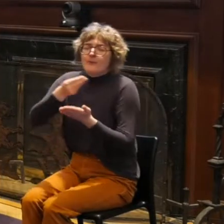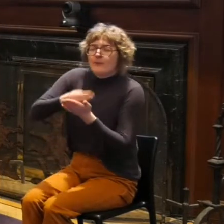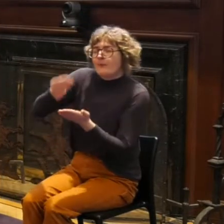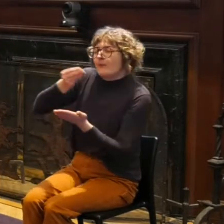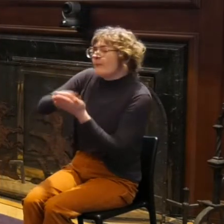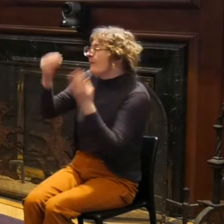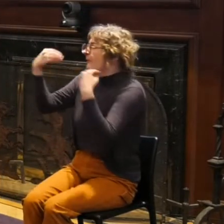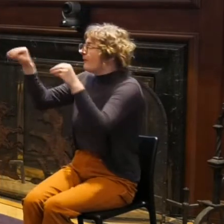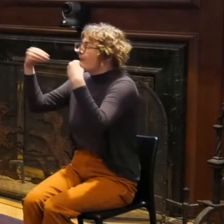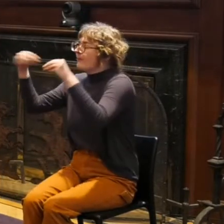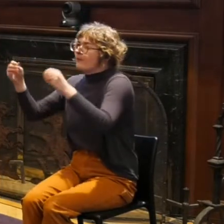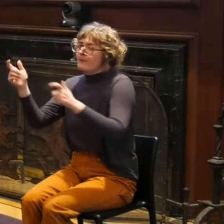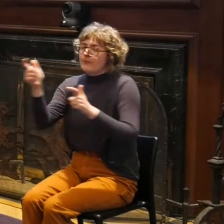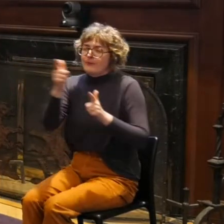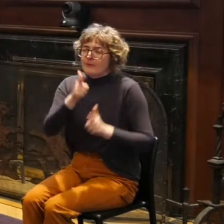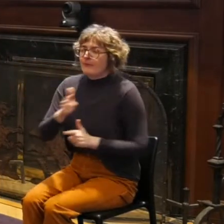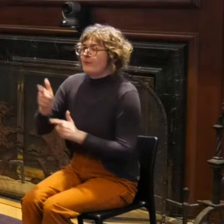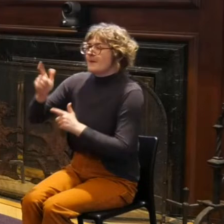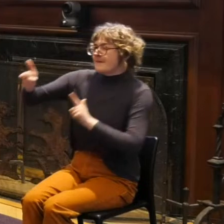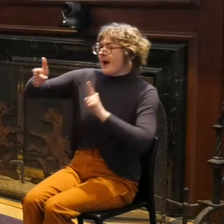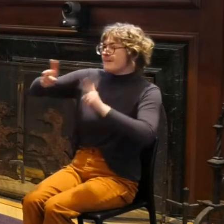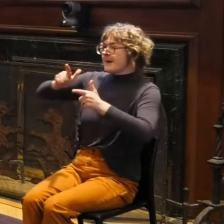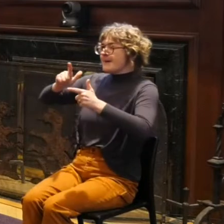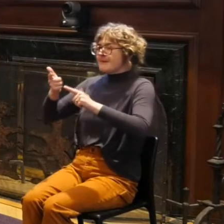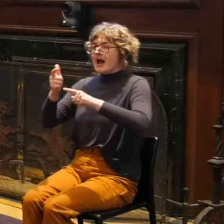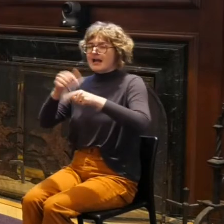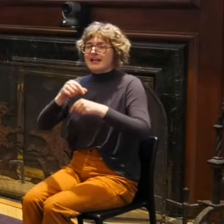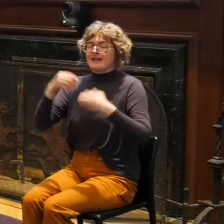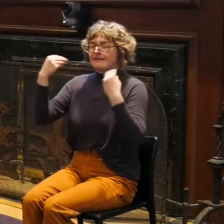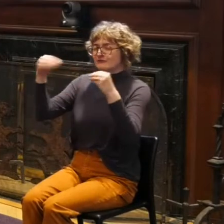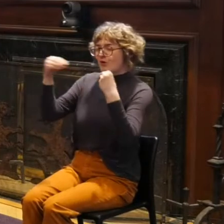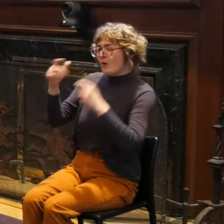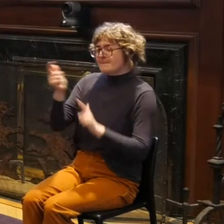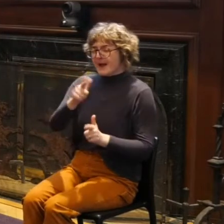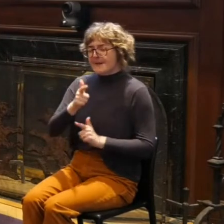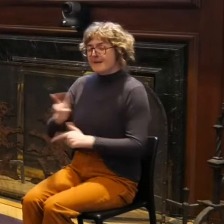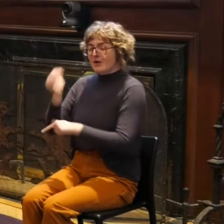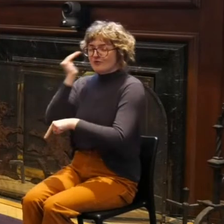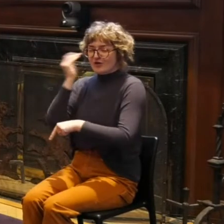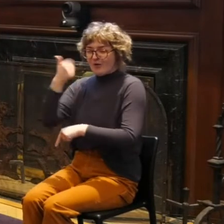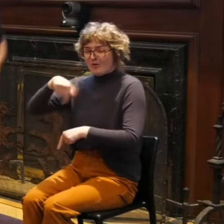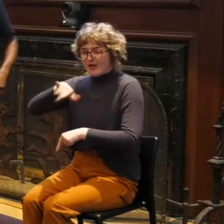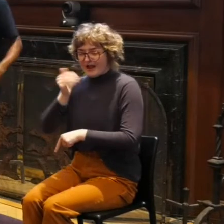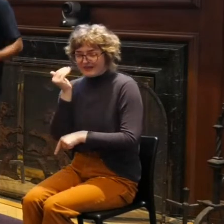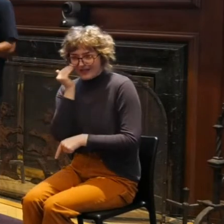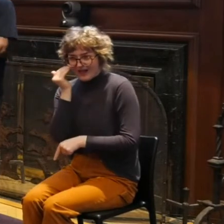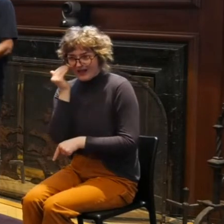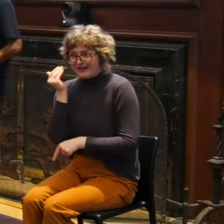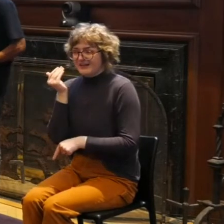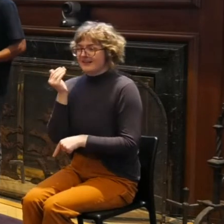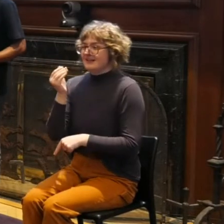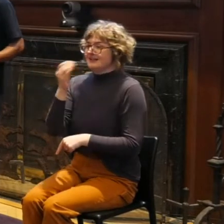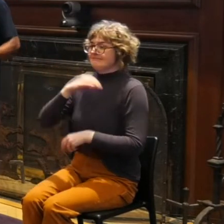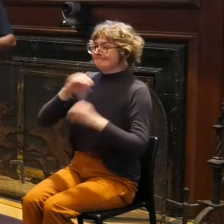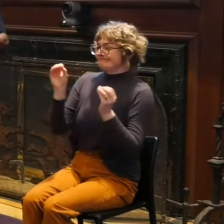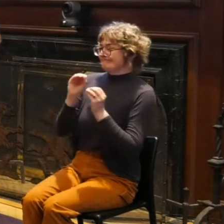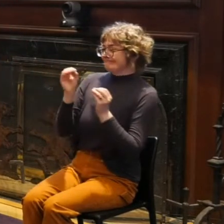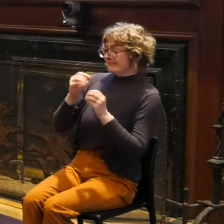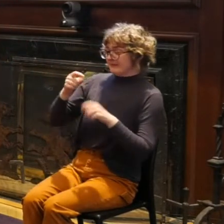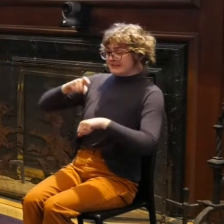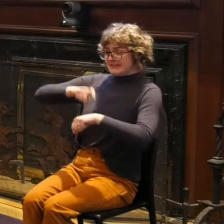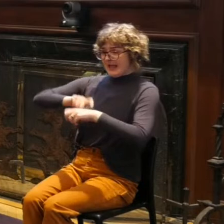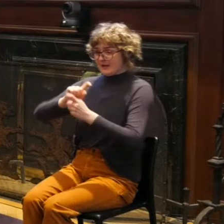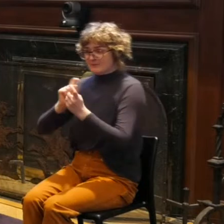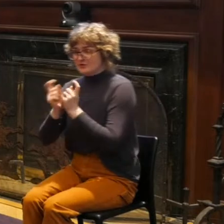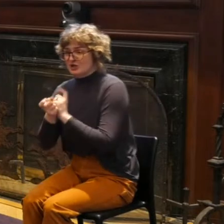A gun popping in the galleries. We ain't all like that, and we ain't gotta be. I feel it's time to change, so